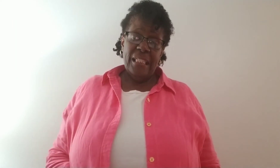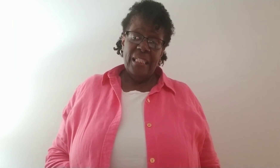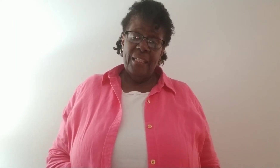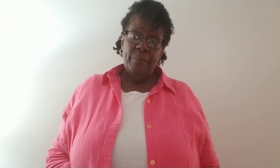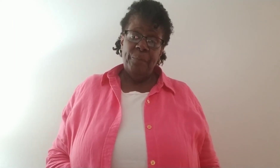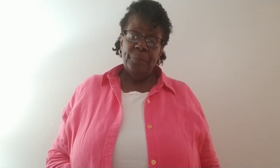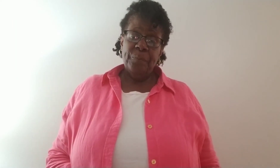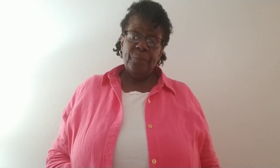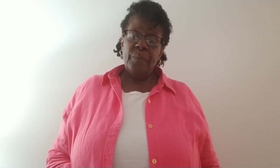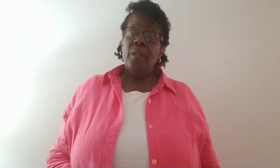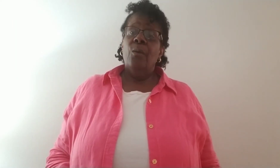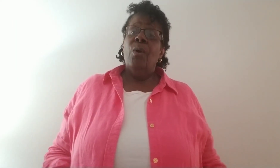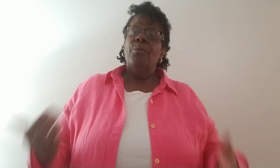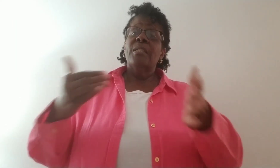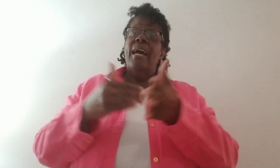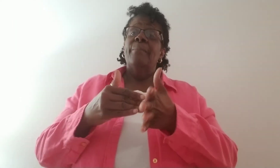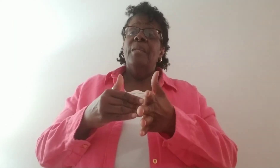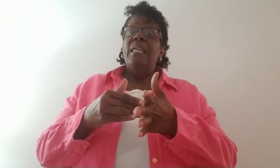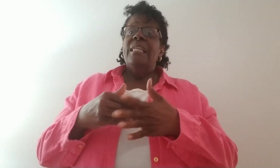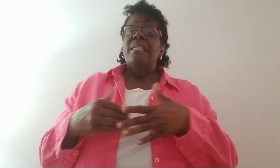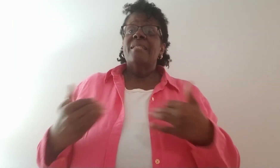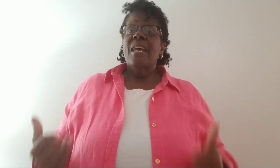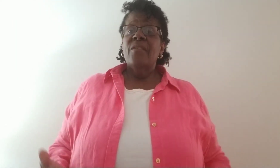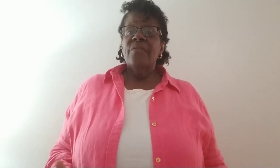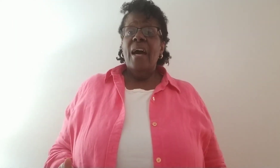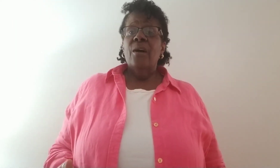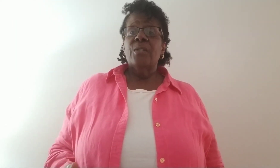7,518. One more time,